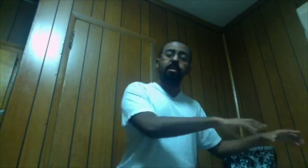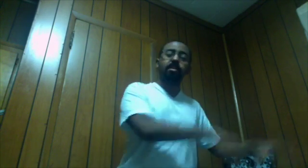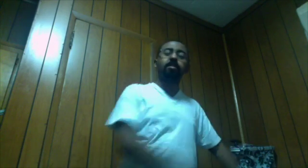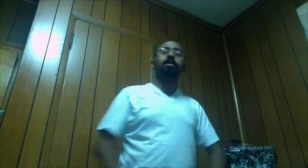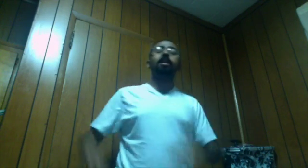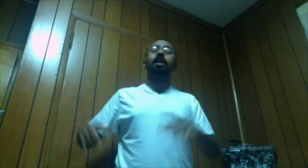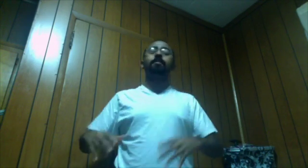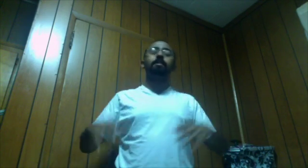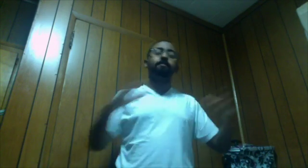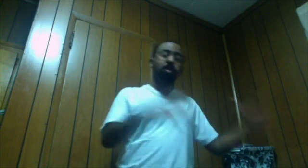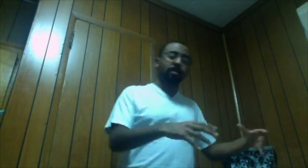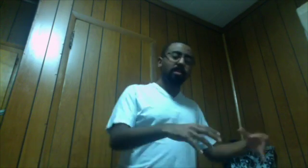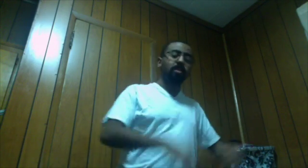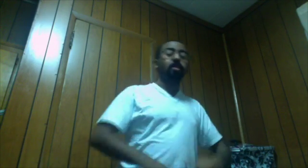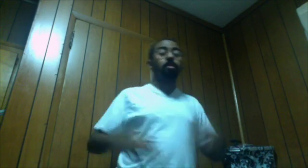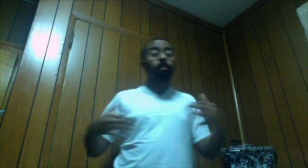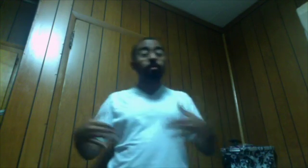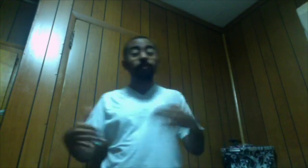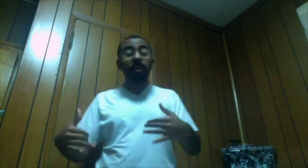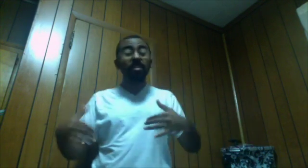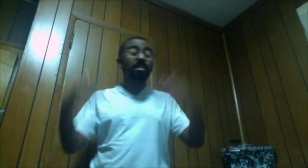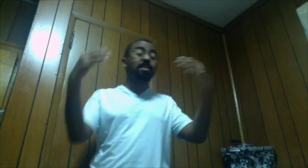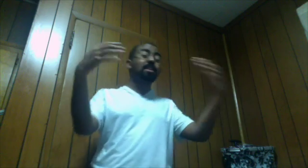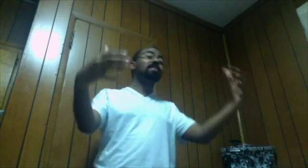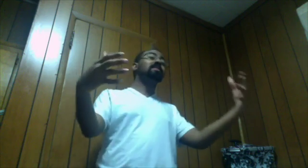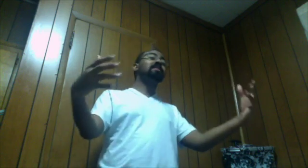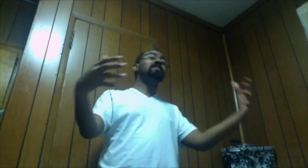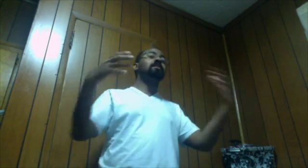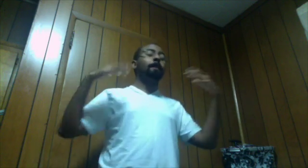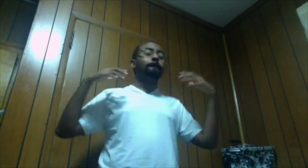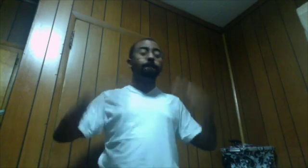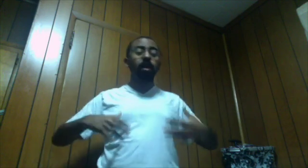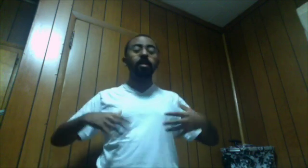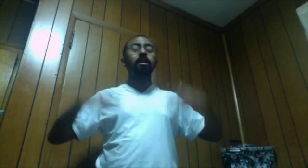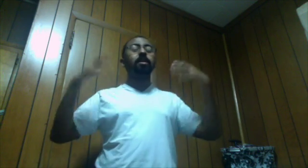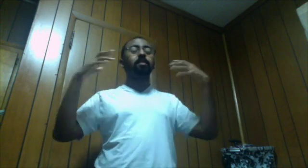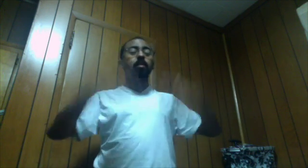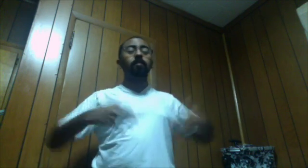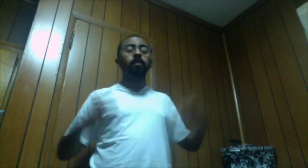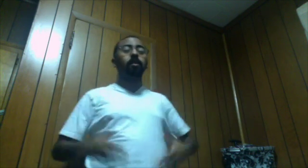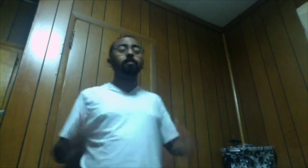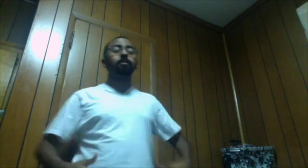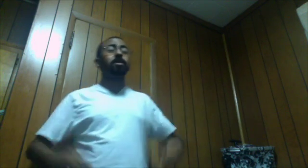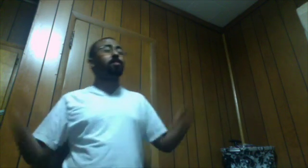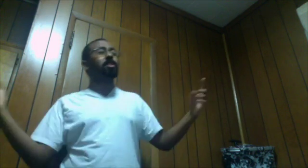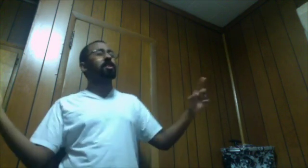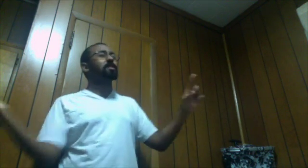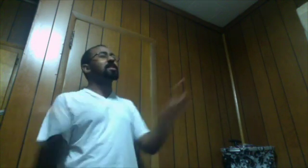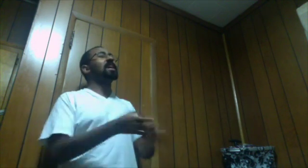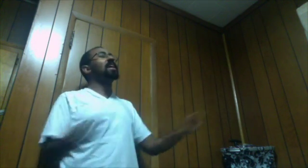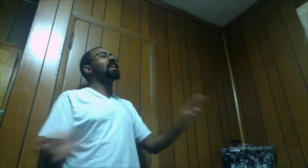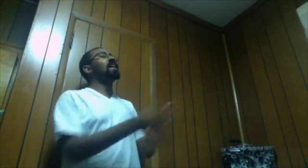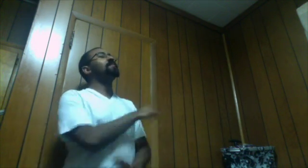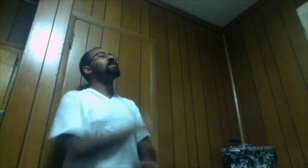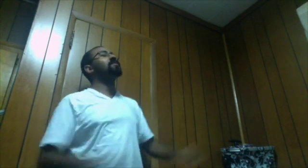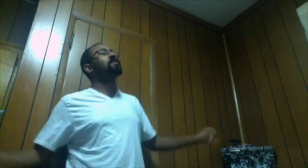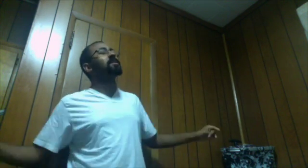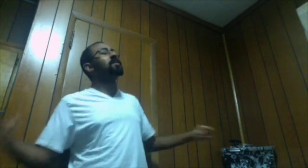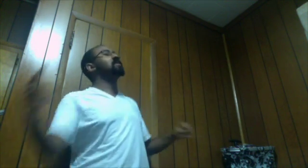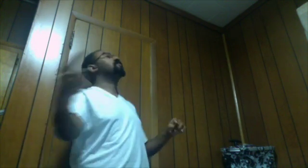scenes, anime moments. There will be fight scenes in the list, but it's overall moments. Whether they were sad, happy, or indifferent,